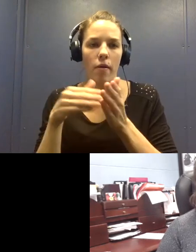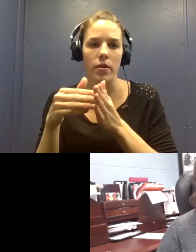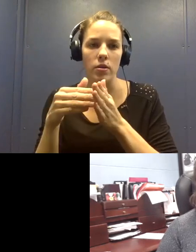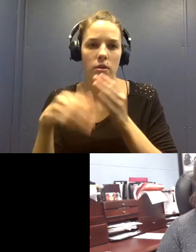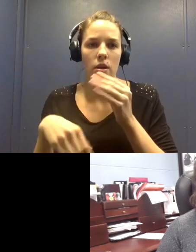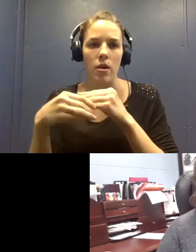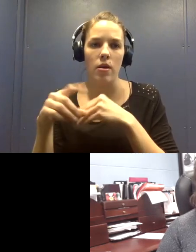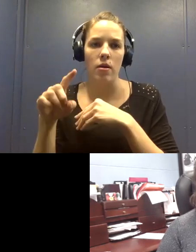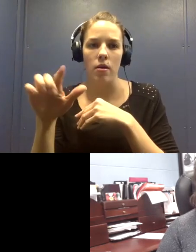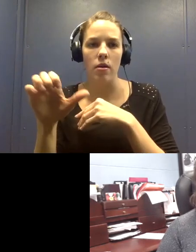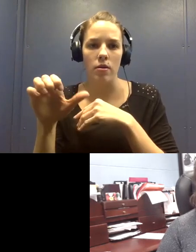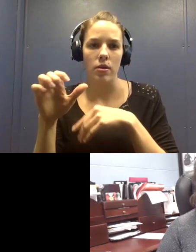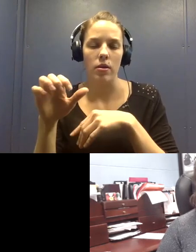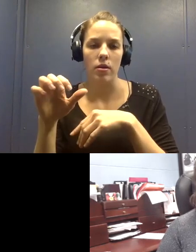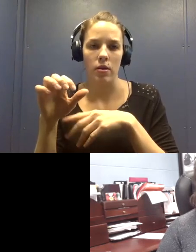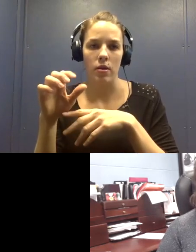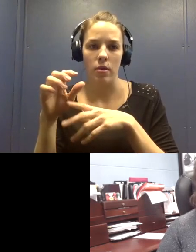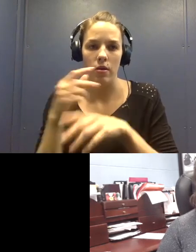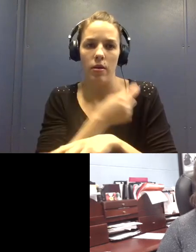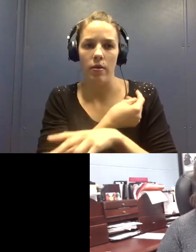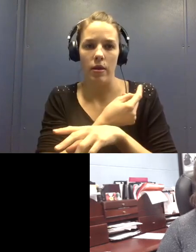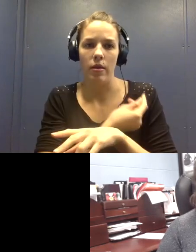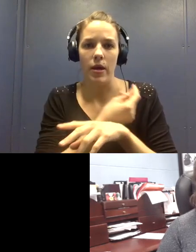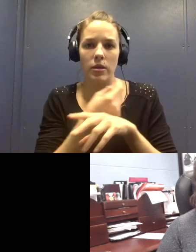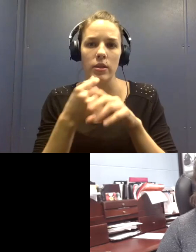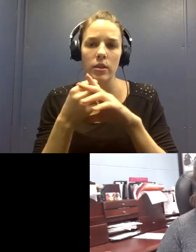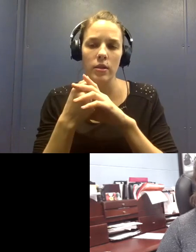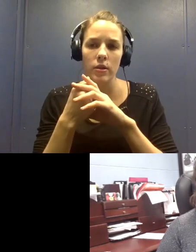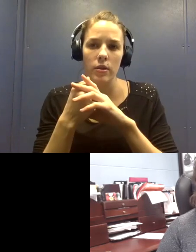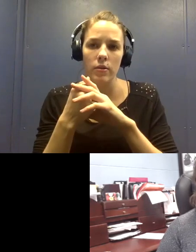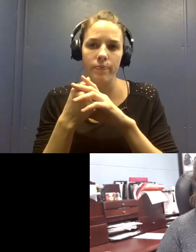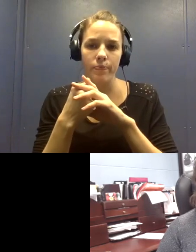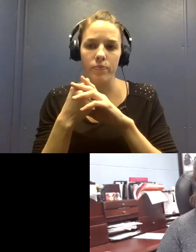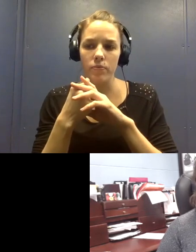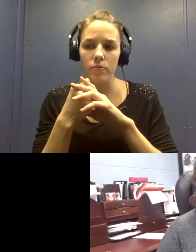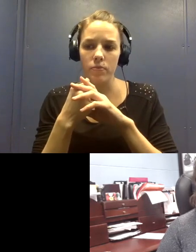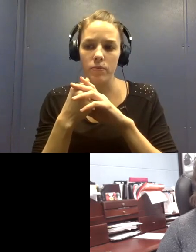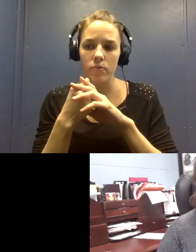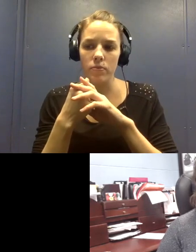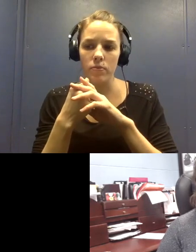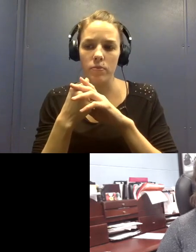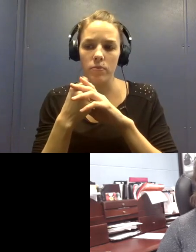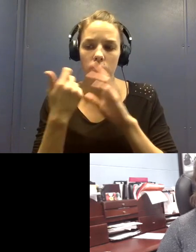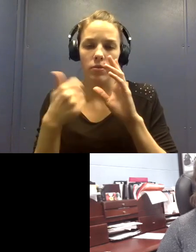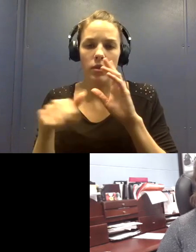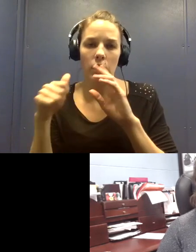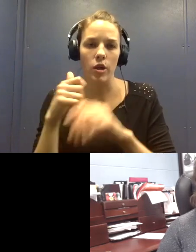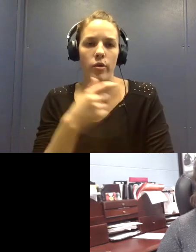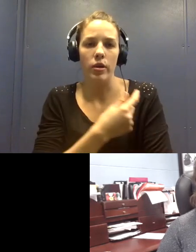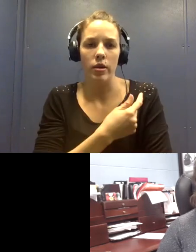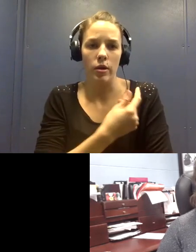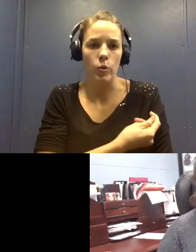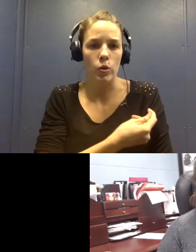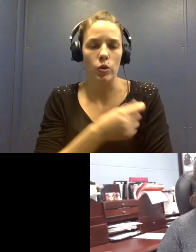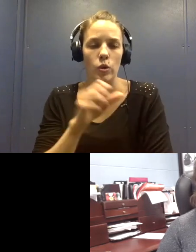extra dose of the vaccine. any syringe that can enter a